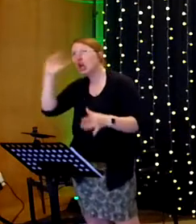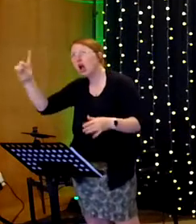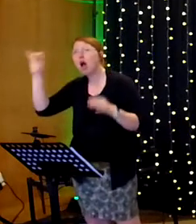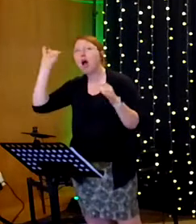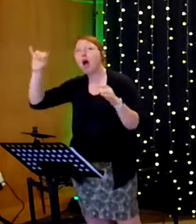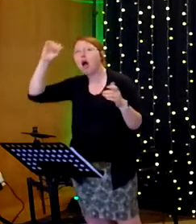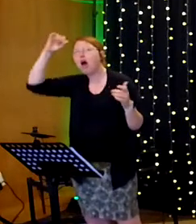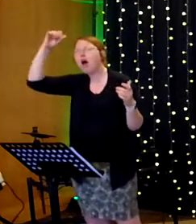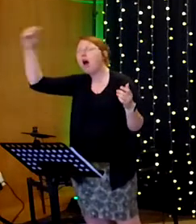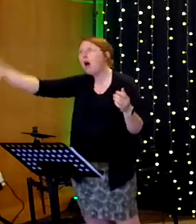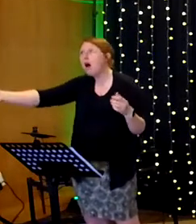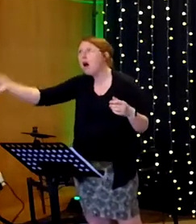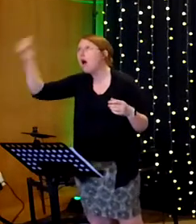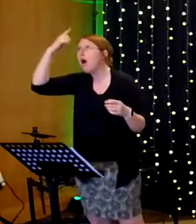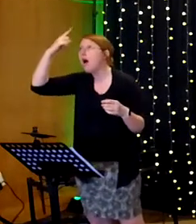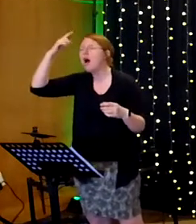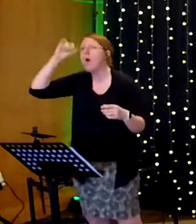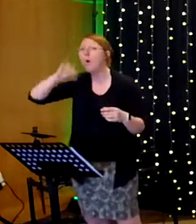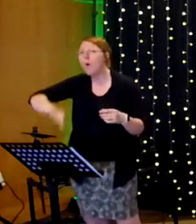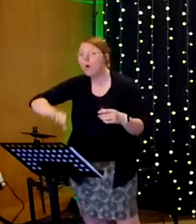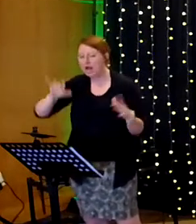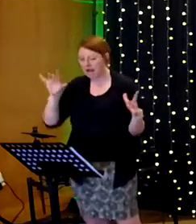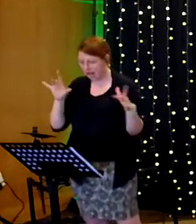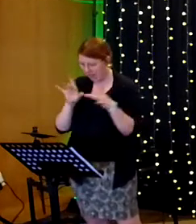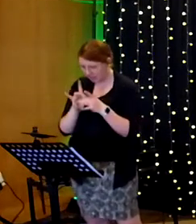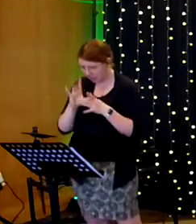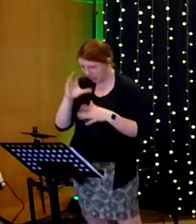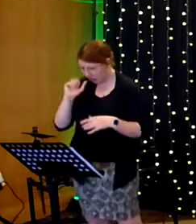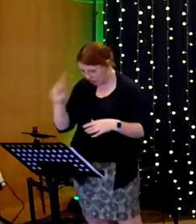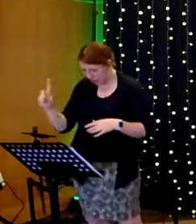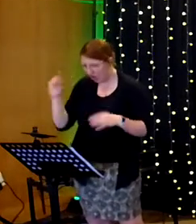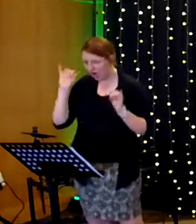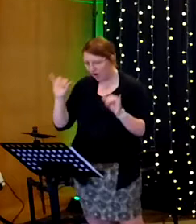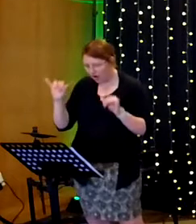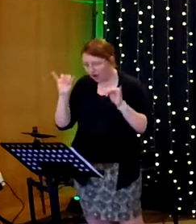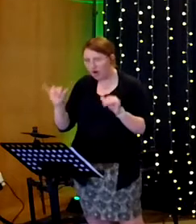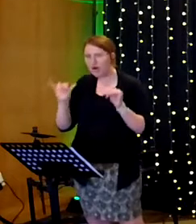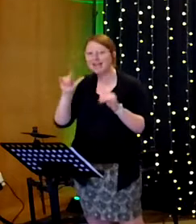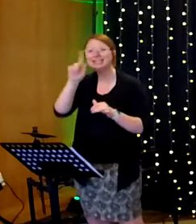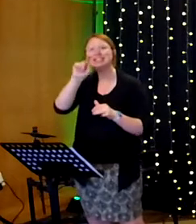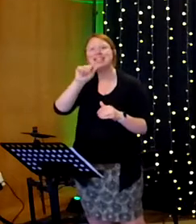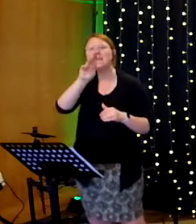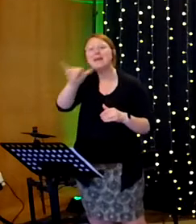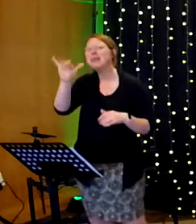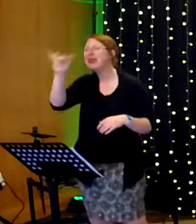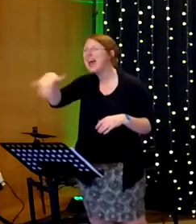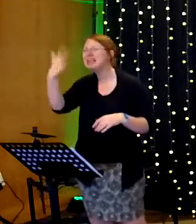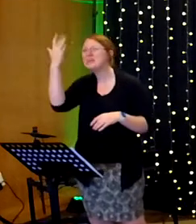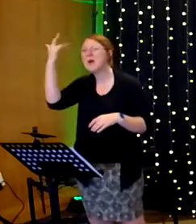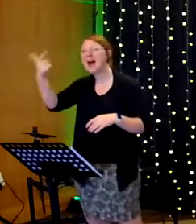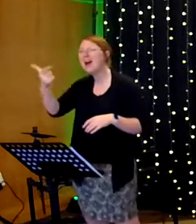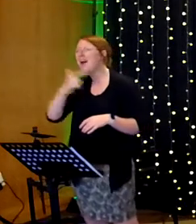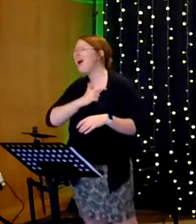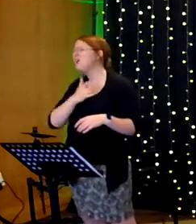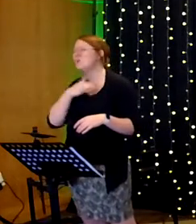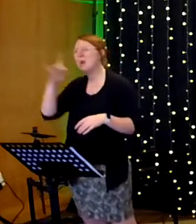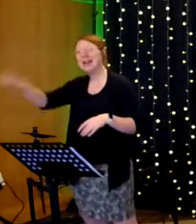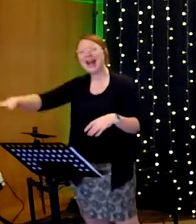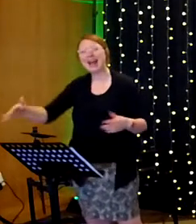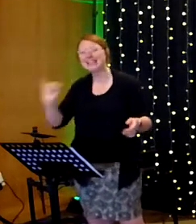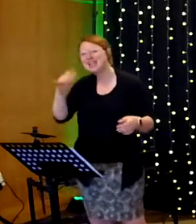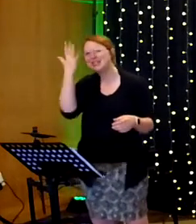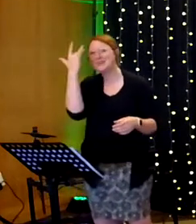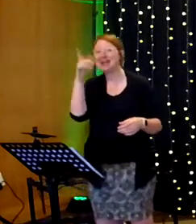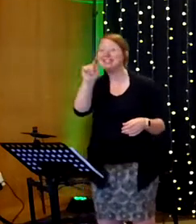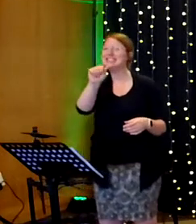right? I wonder how many more times I can say, see, Tammy, this is why I don't do the connection cards. Thanks,